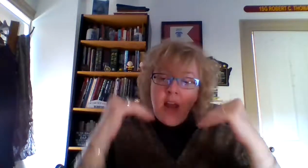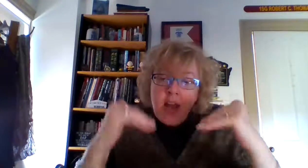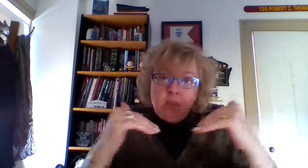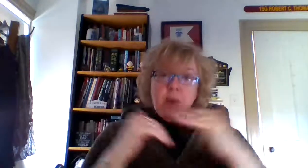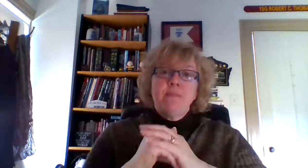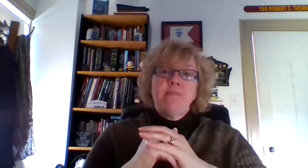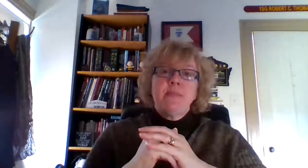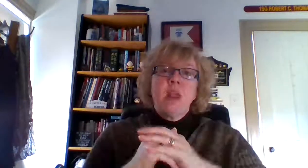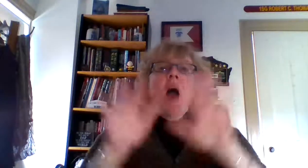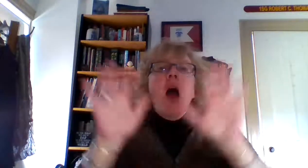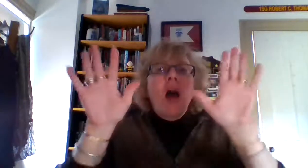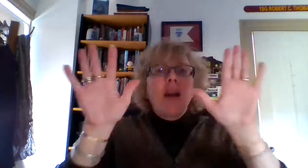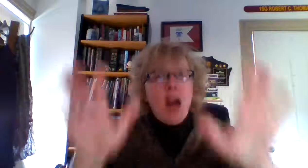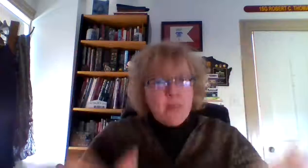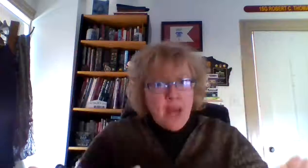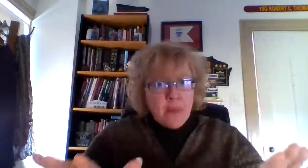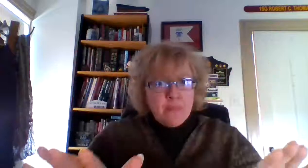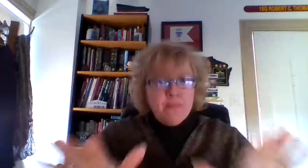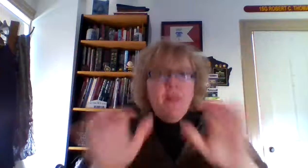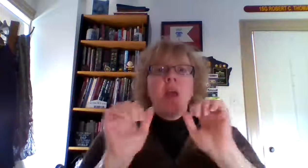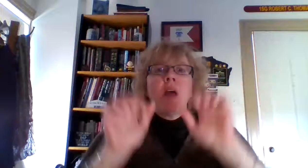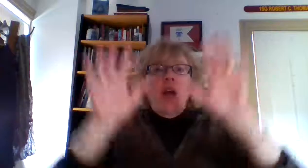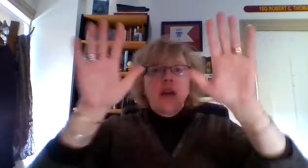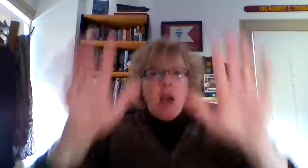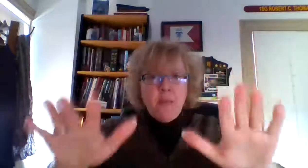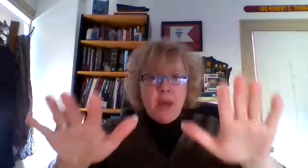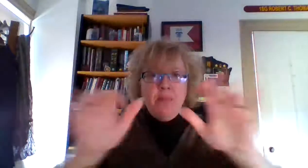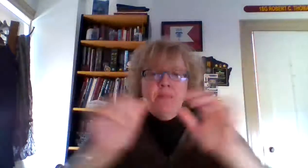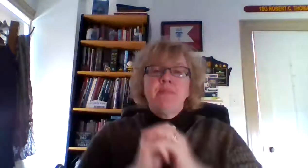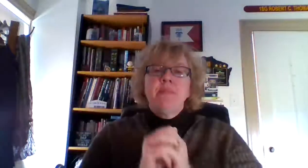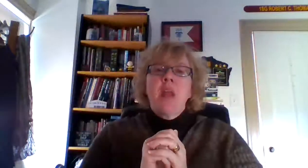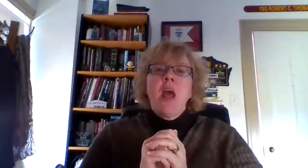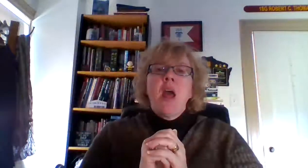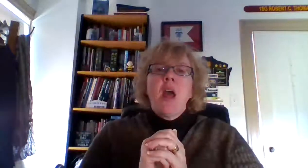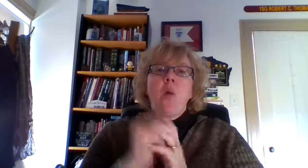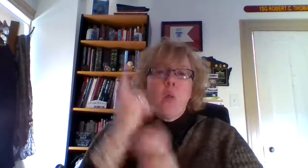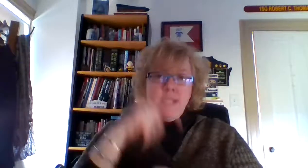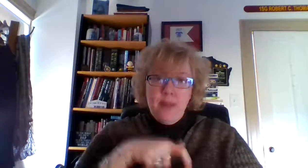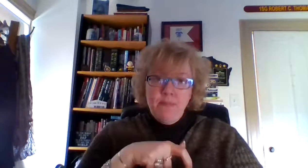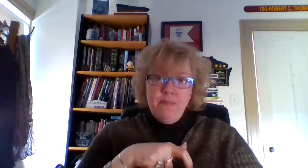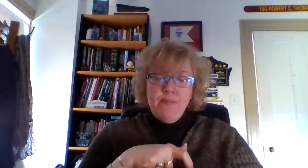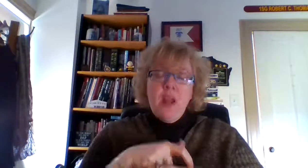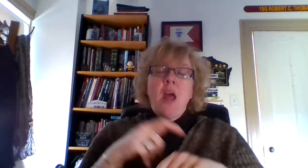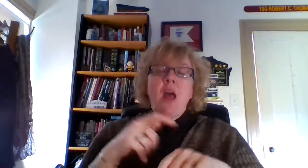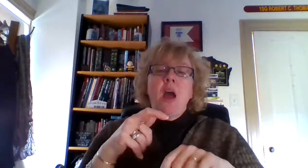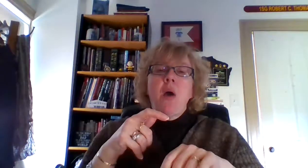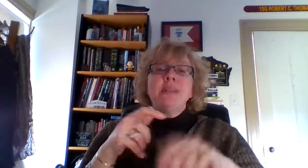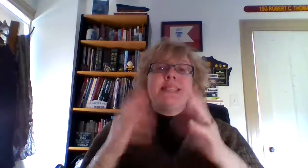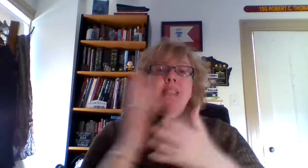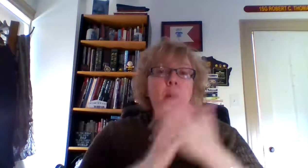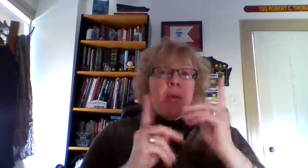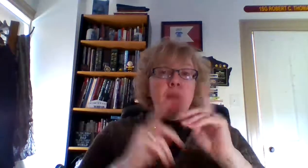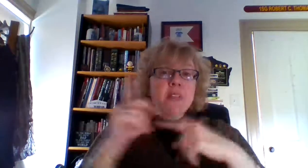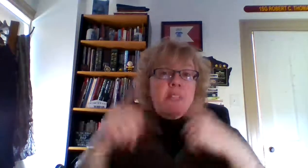Next one. Calm down. Calm down. One time. Some people